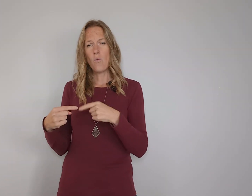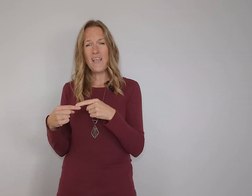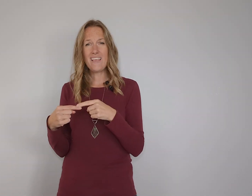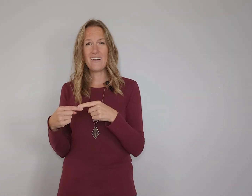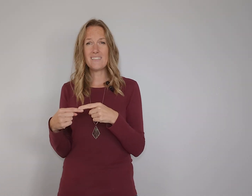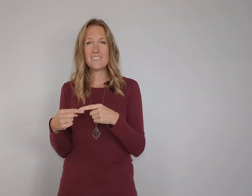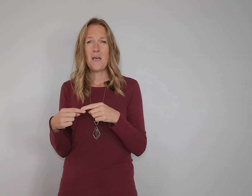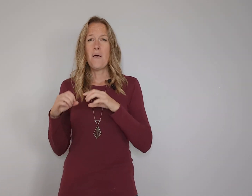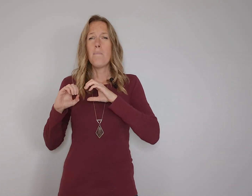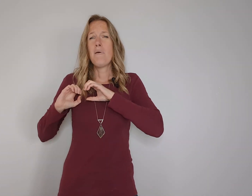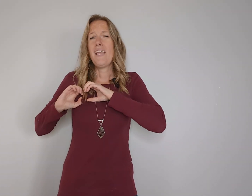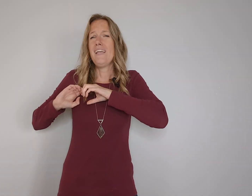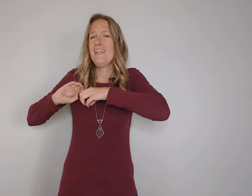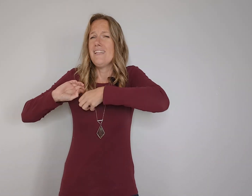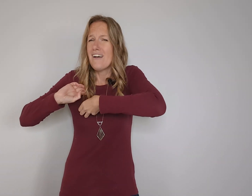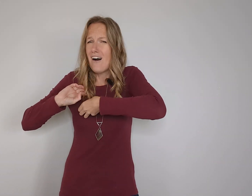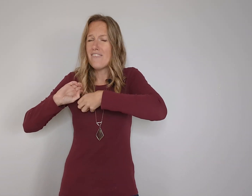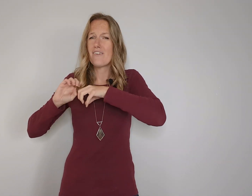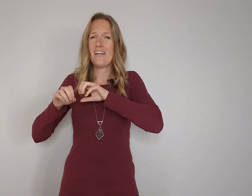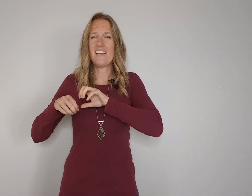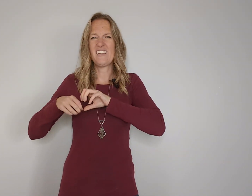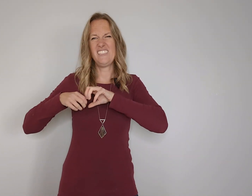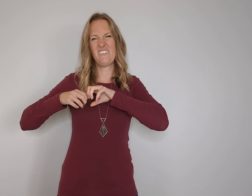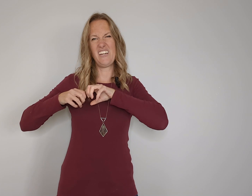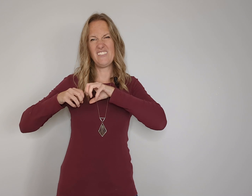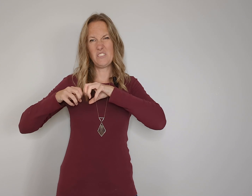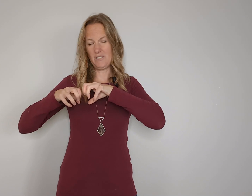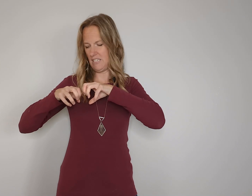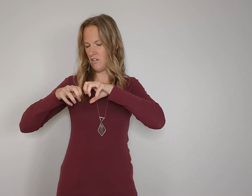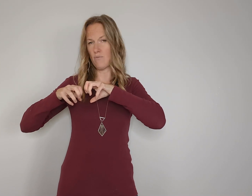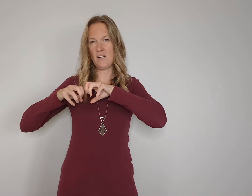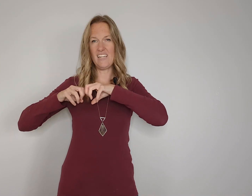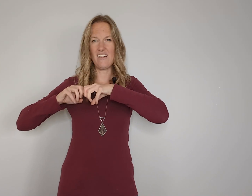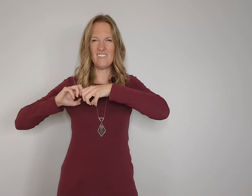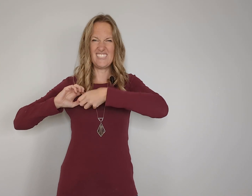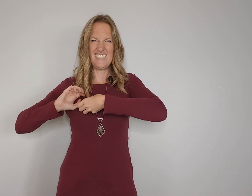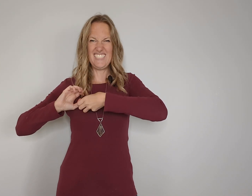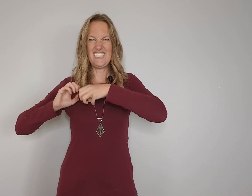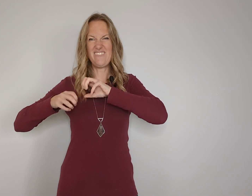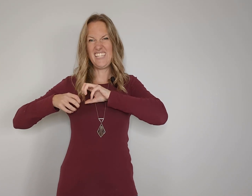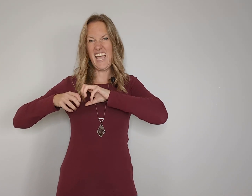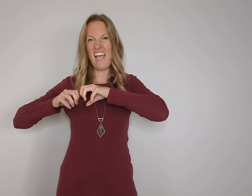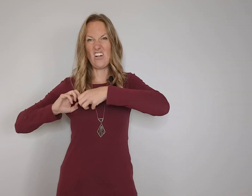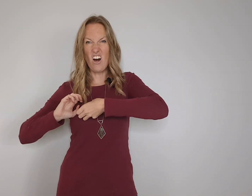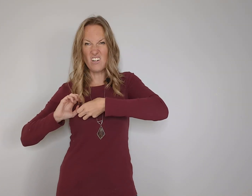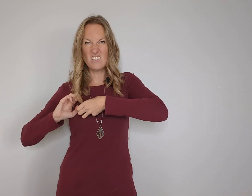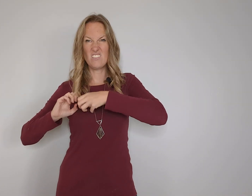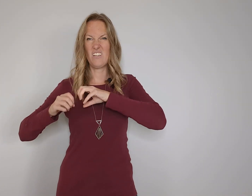when there's pain in the offering, okay? So here it's almost like you're wringing out something at your heart. Okay?